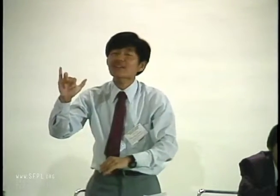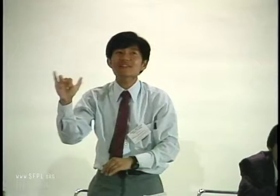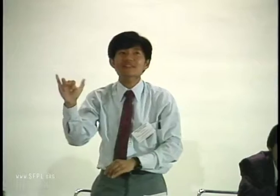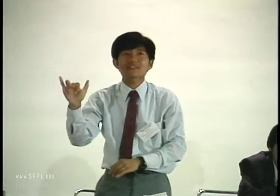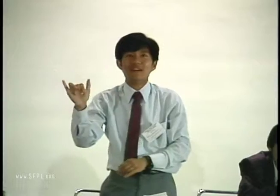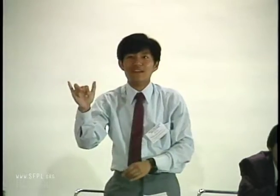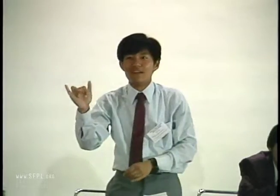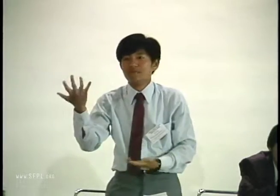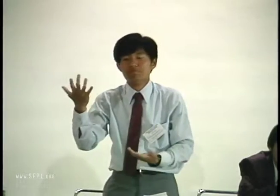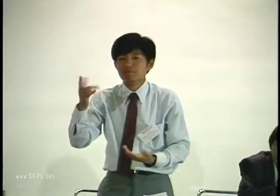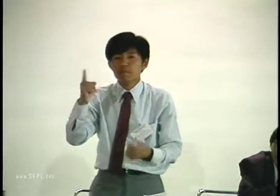was sort of